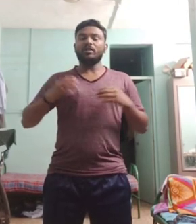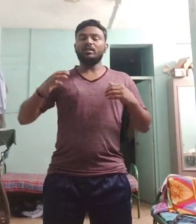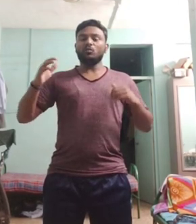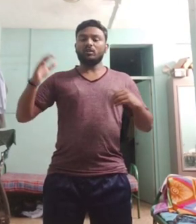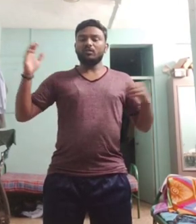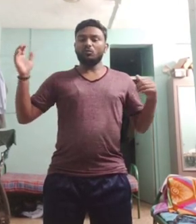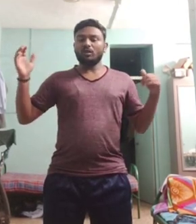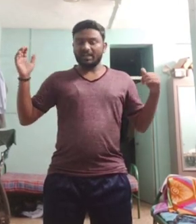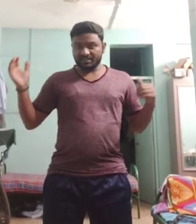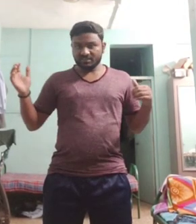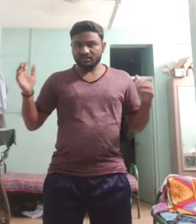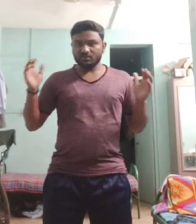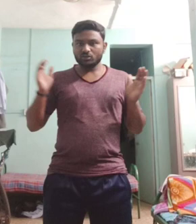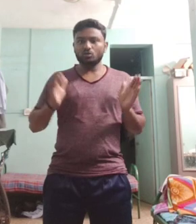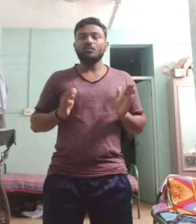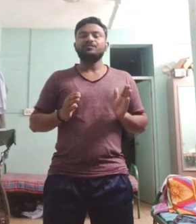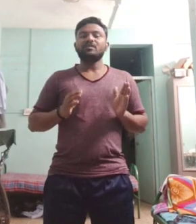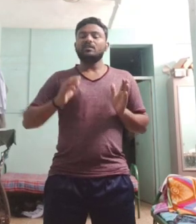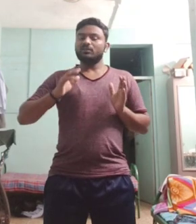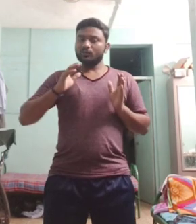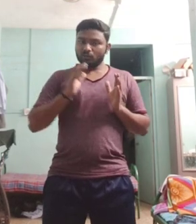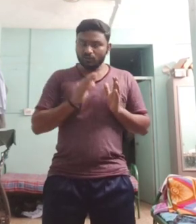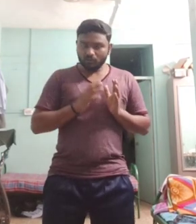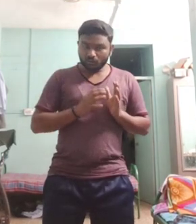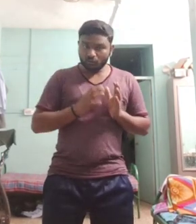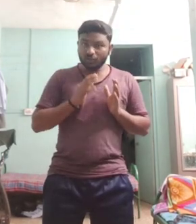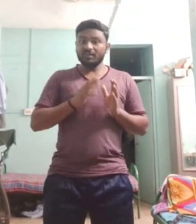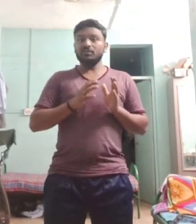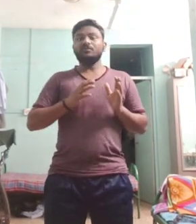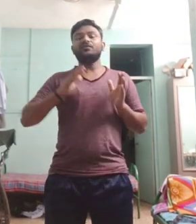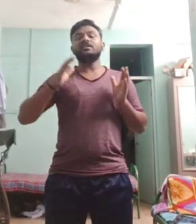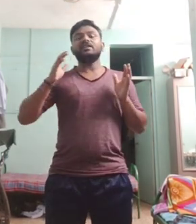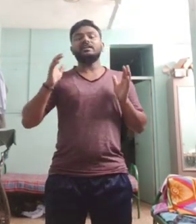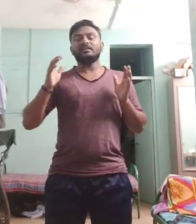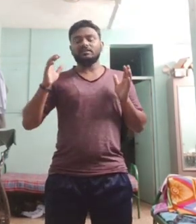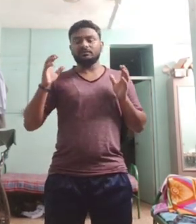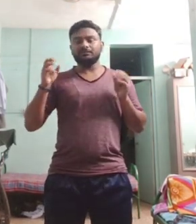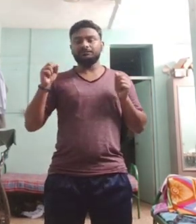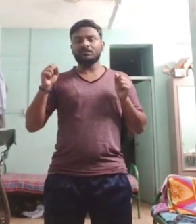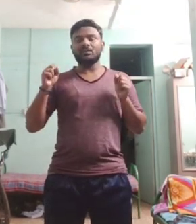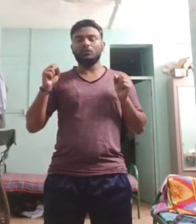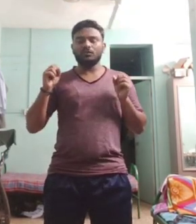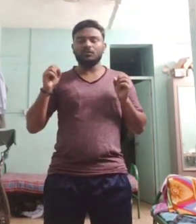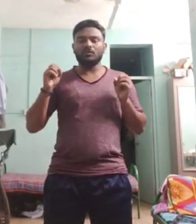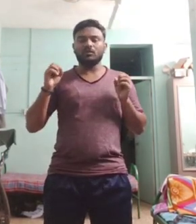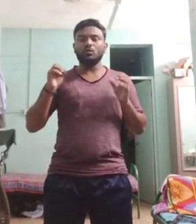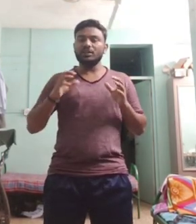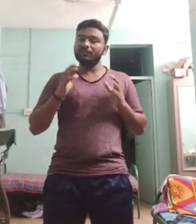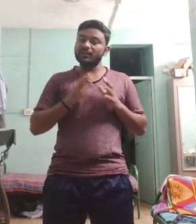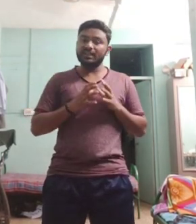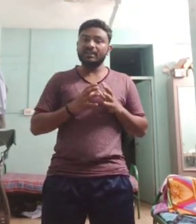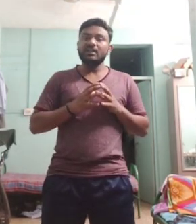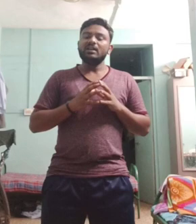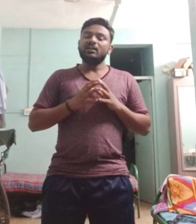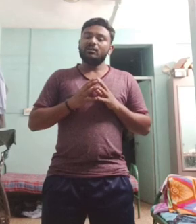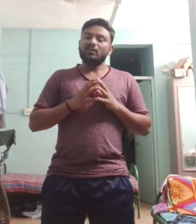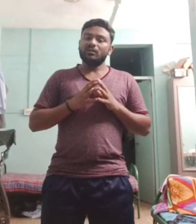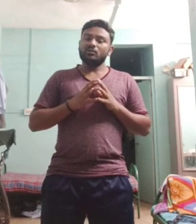and more and more lines. So the coding will get coding will get so